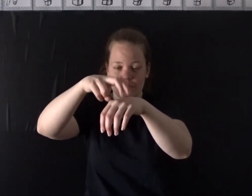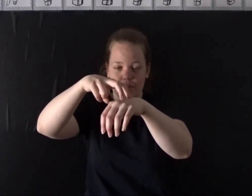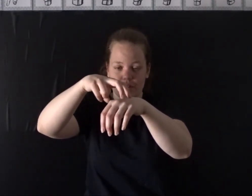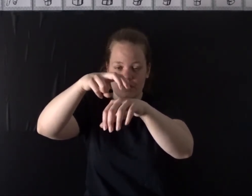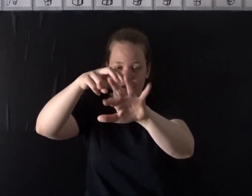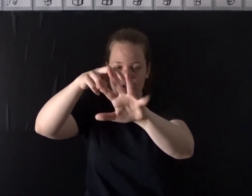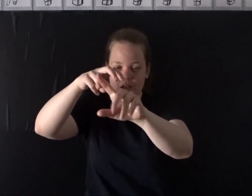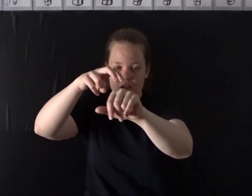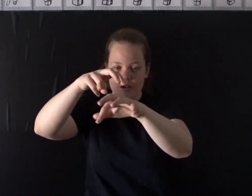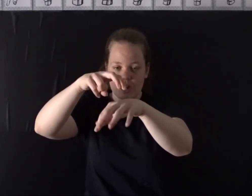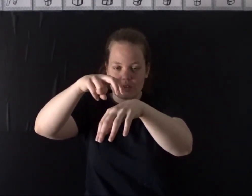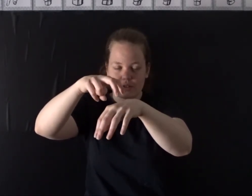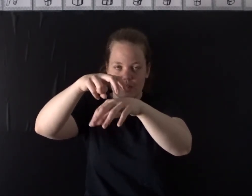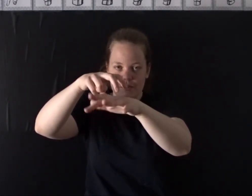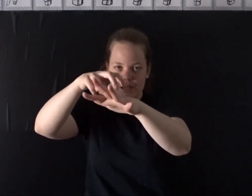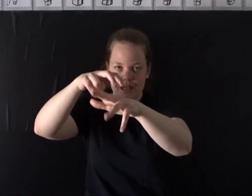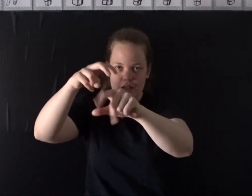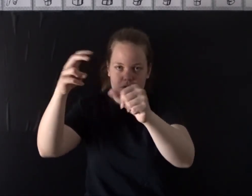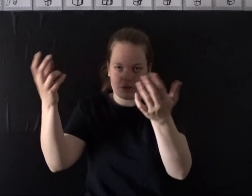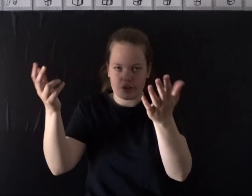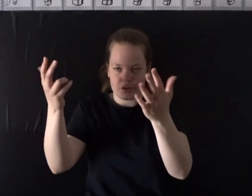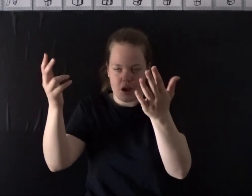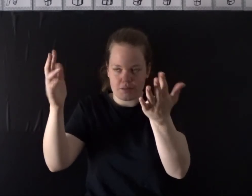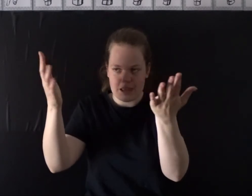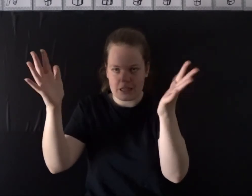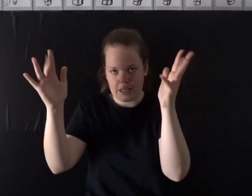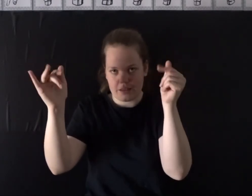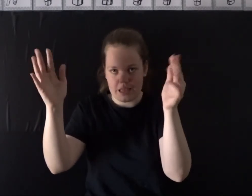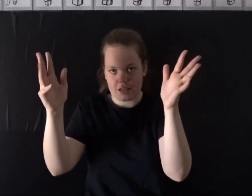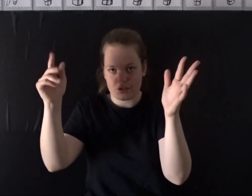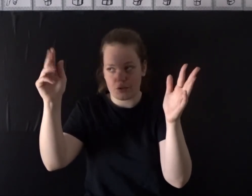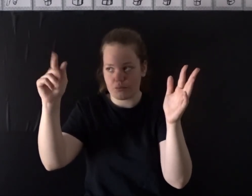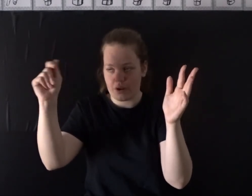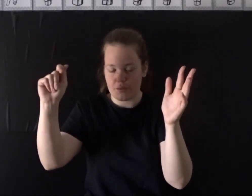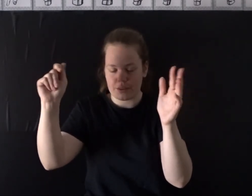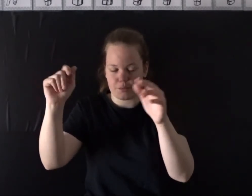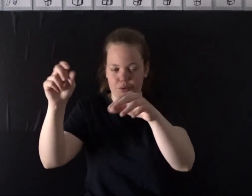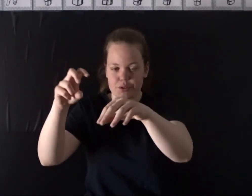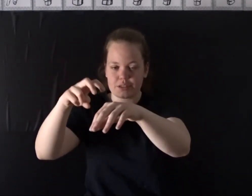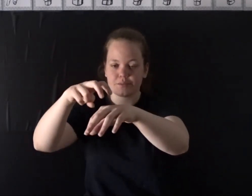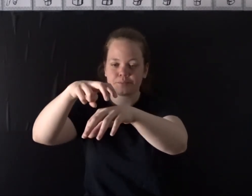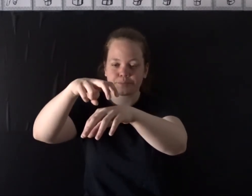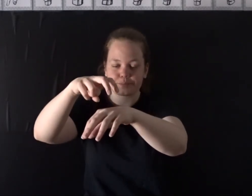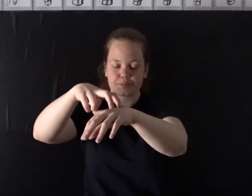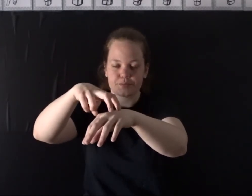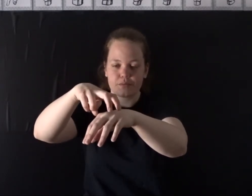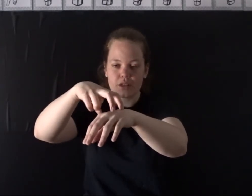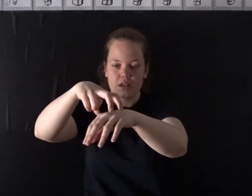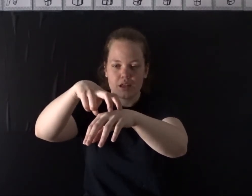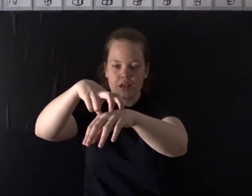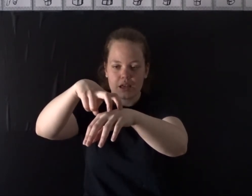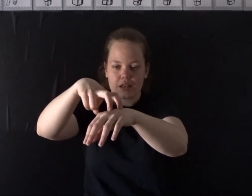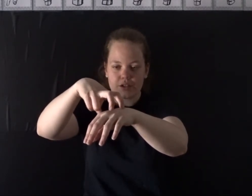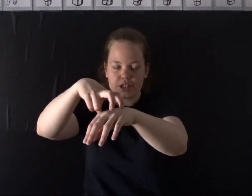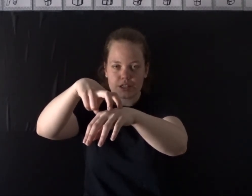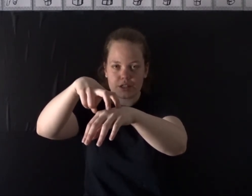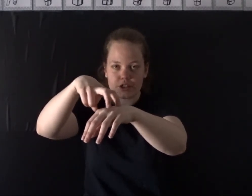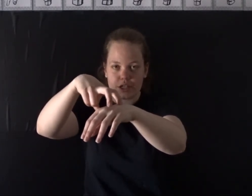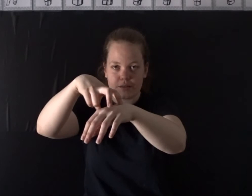your non-dominant hand, so your non-main hand, the hand you don't write with the most. And you're just going to shake them back